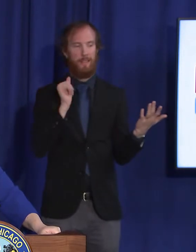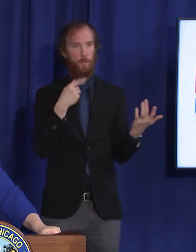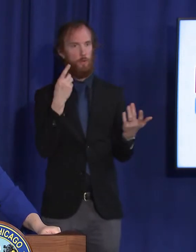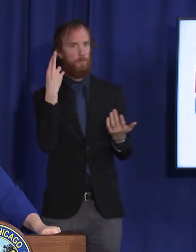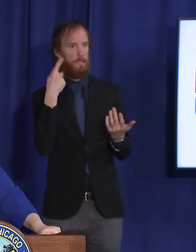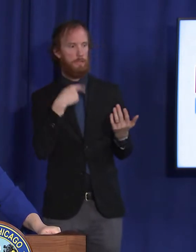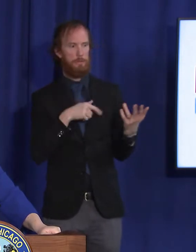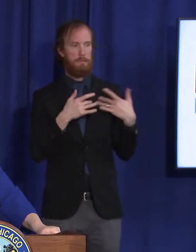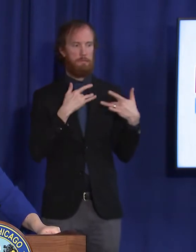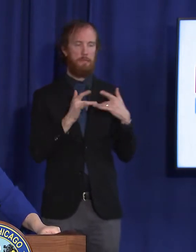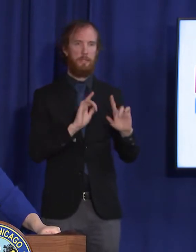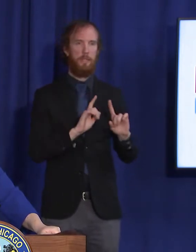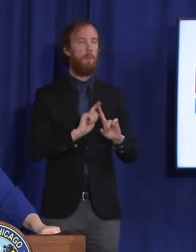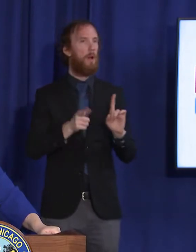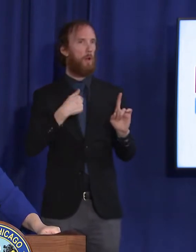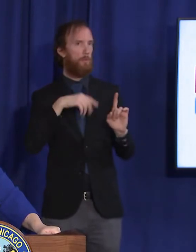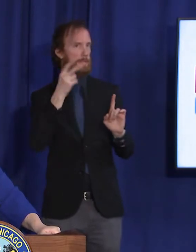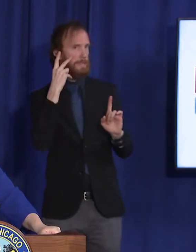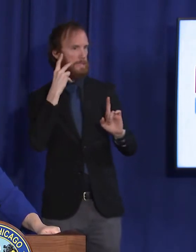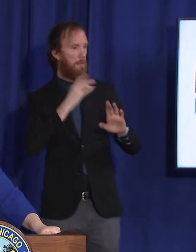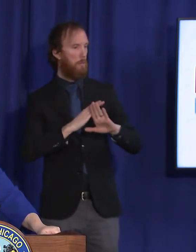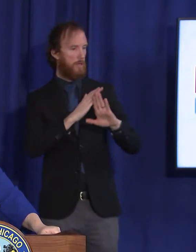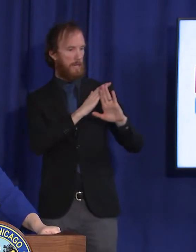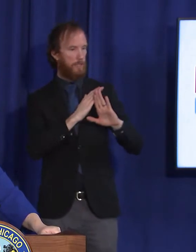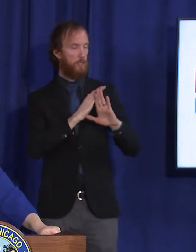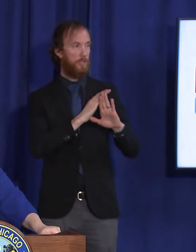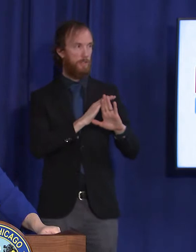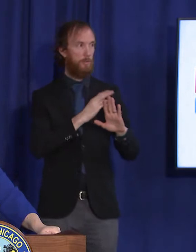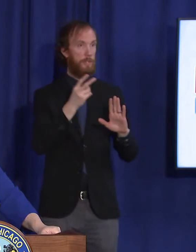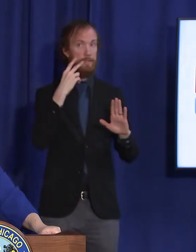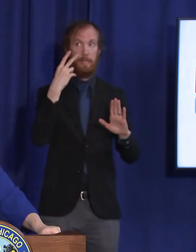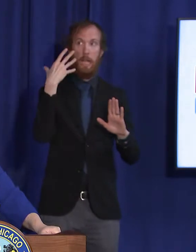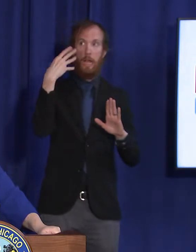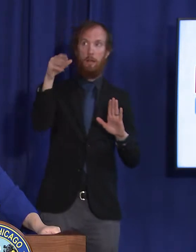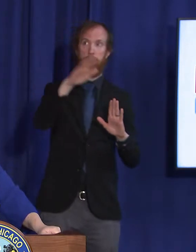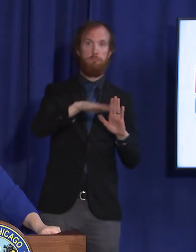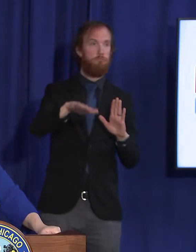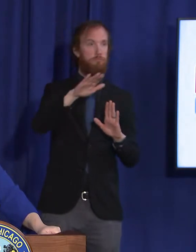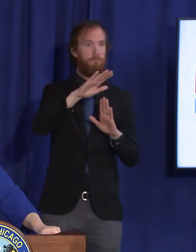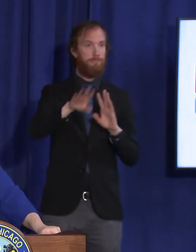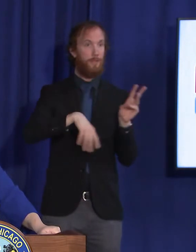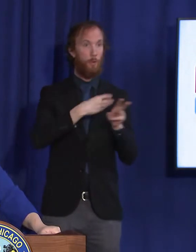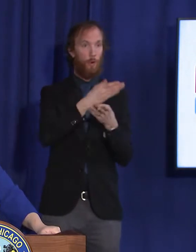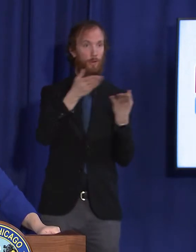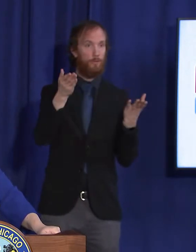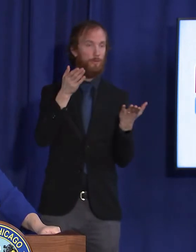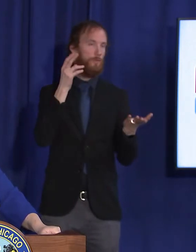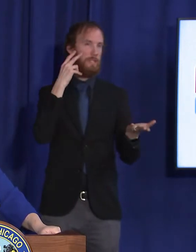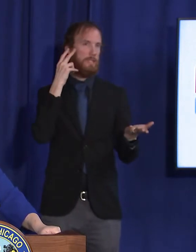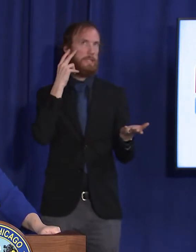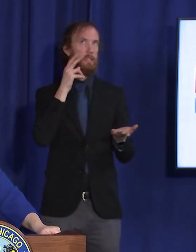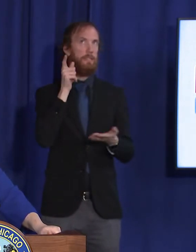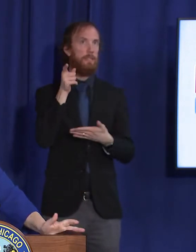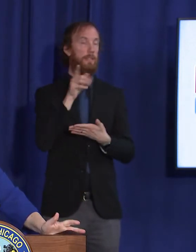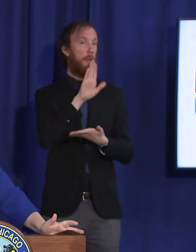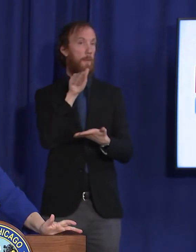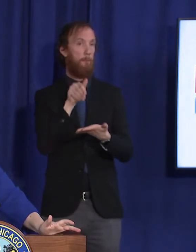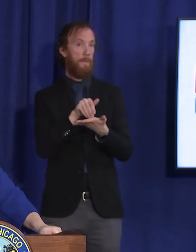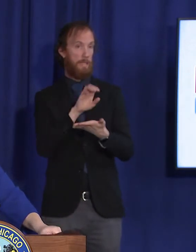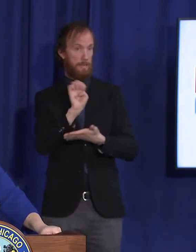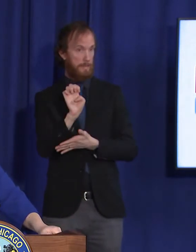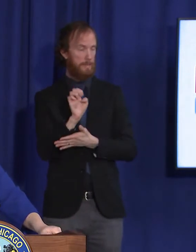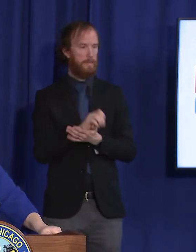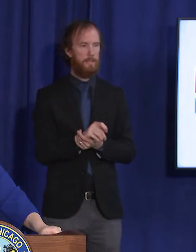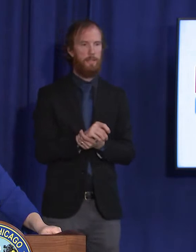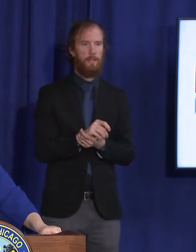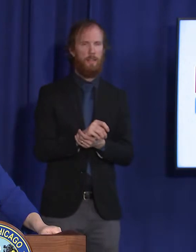in terms of seeing the protection, that's been real world studies where we've seen, for example, in the Middle East, there were one of the first